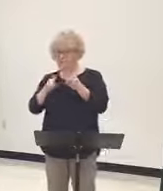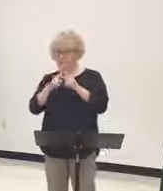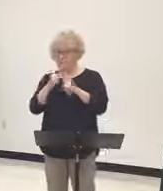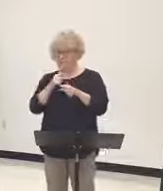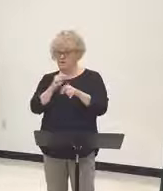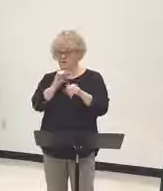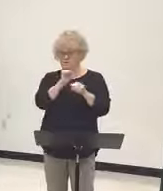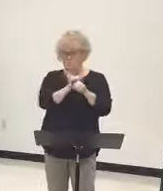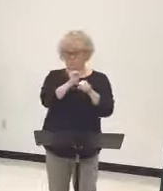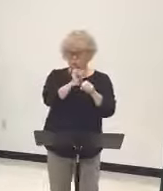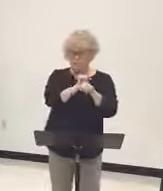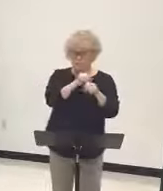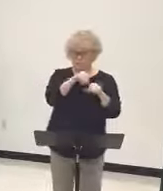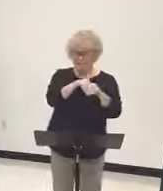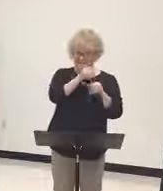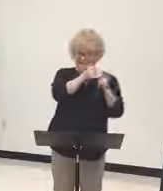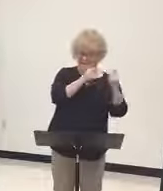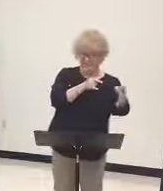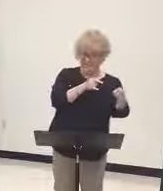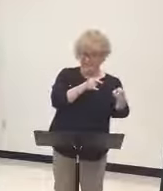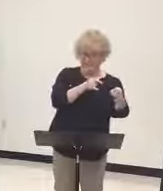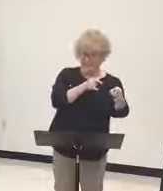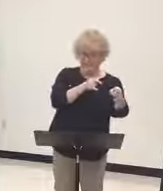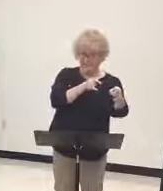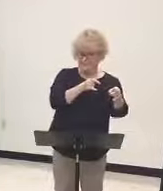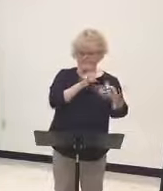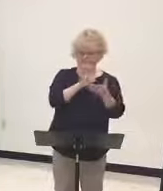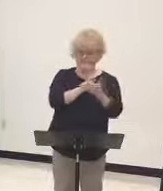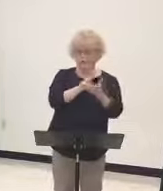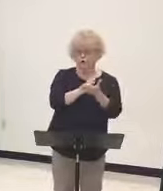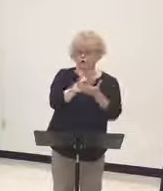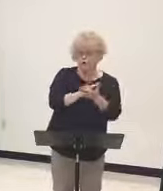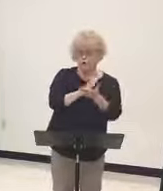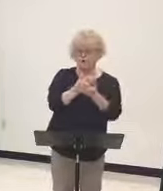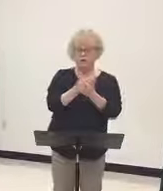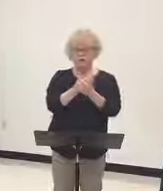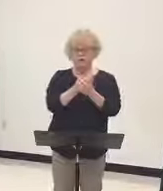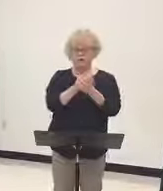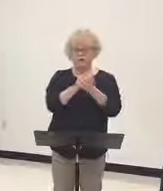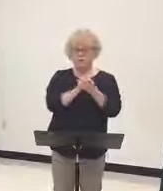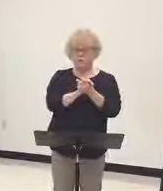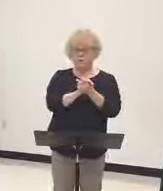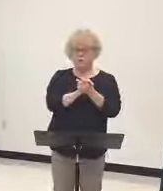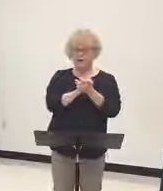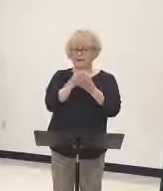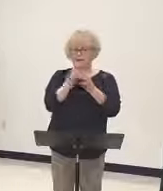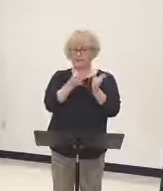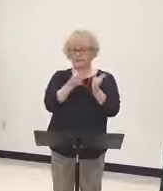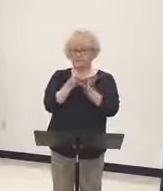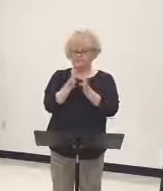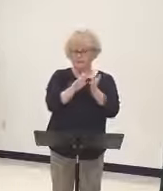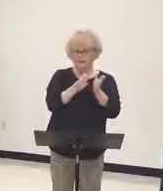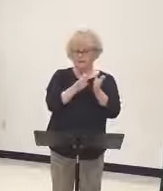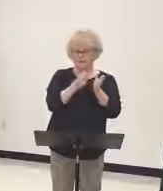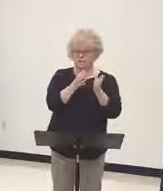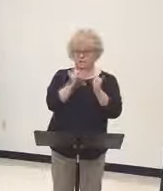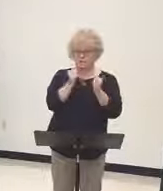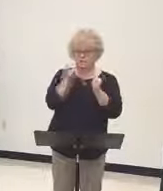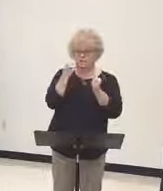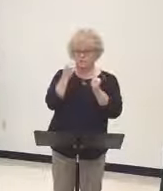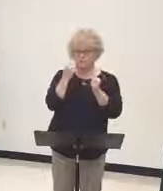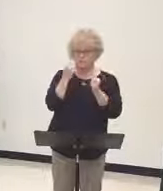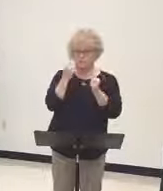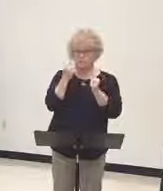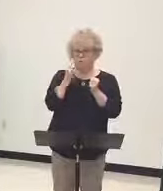worked as day laborers in the camps, such as the cooks, and they would arrange for their friends